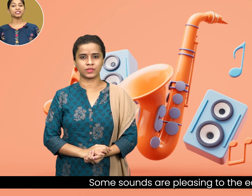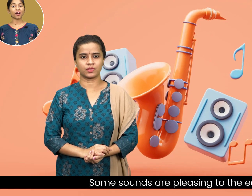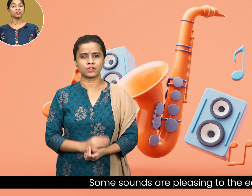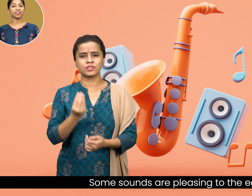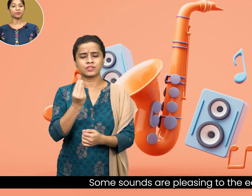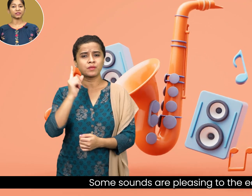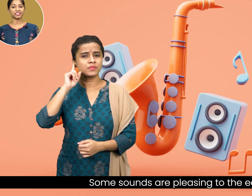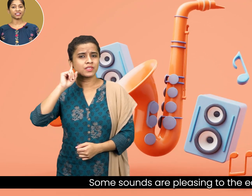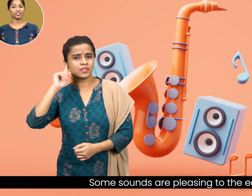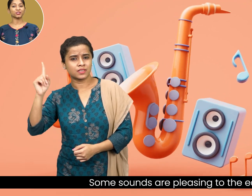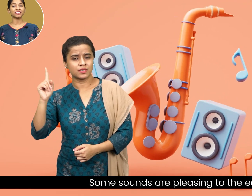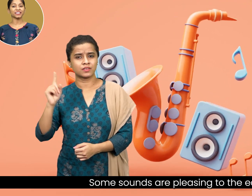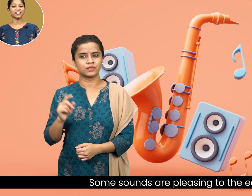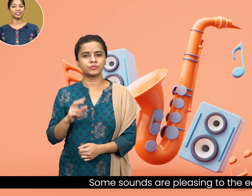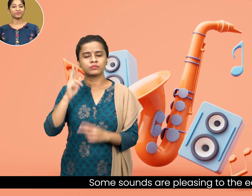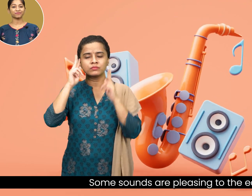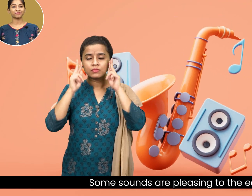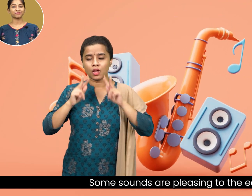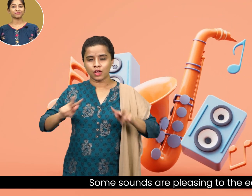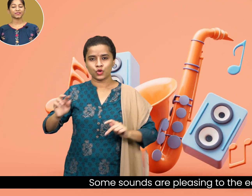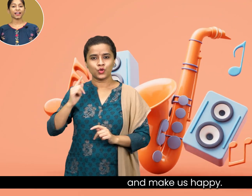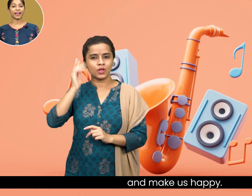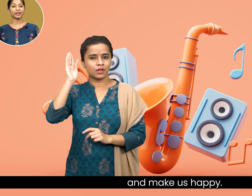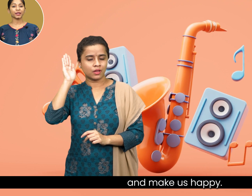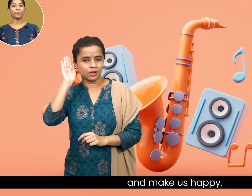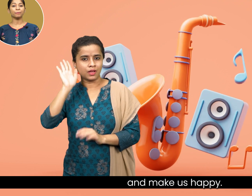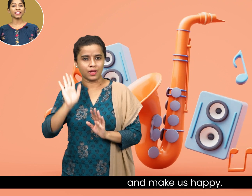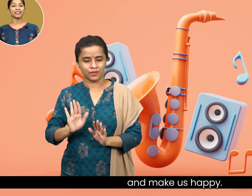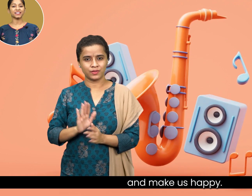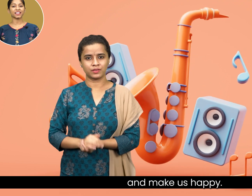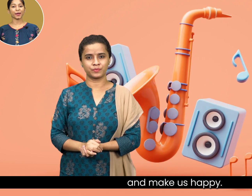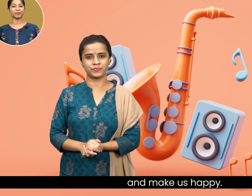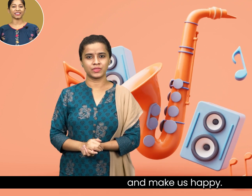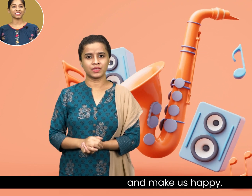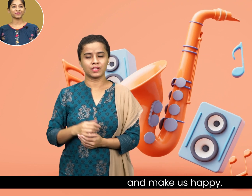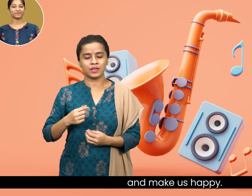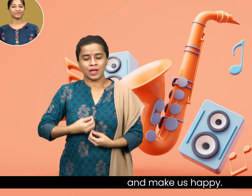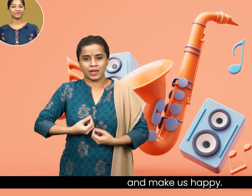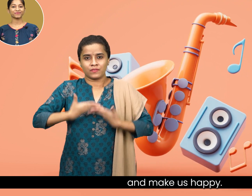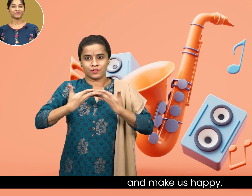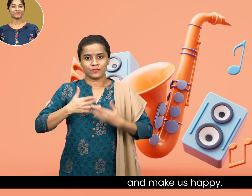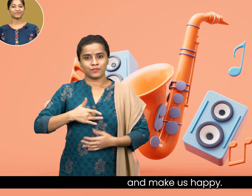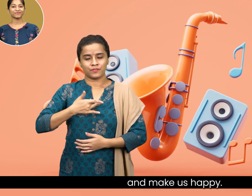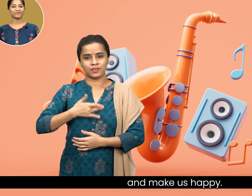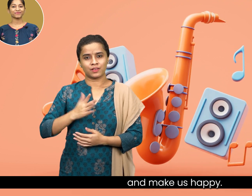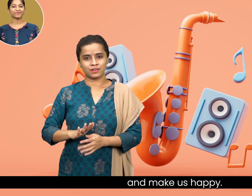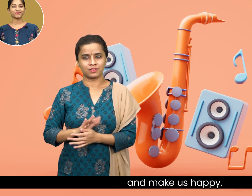Some sounds are pleasing to the ear and make us happy.